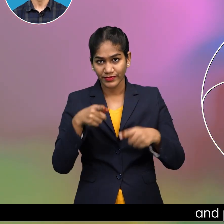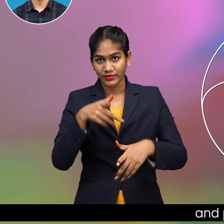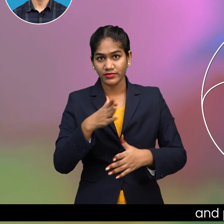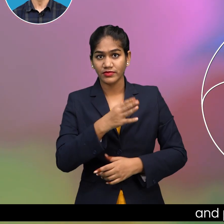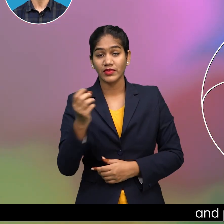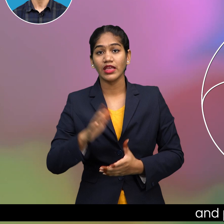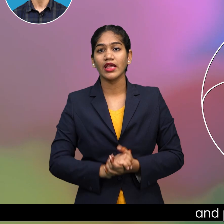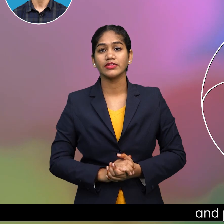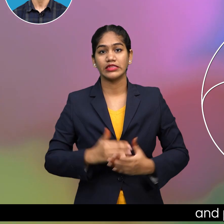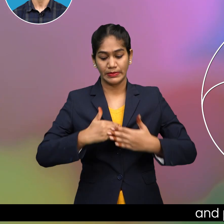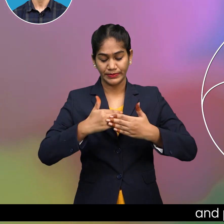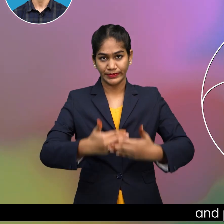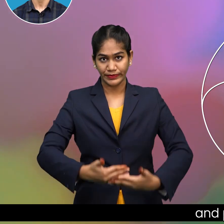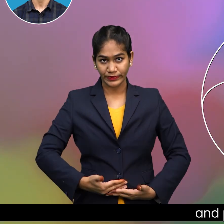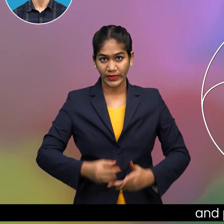and pregnancy.